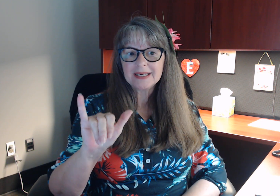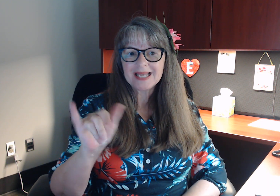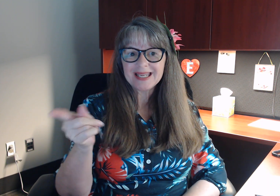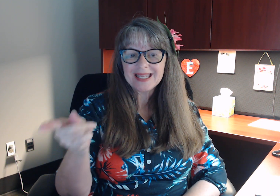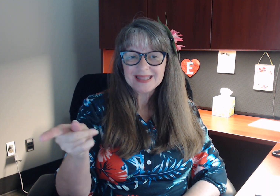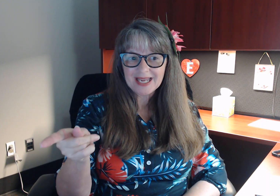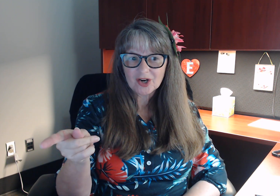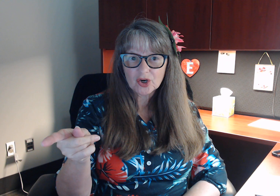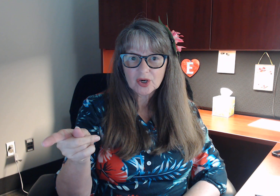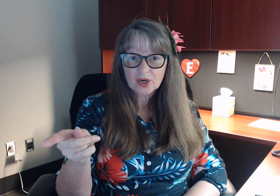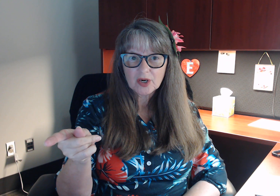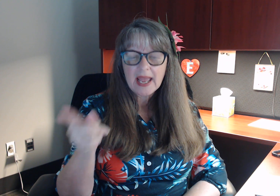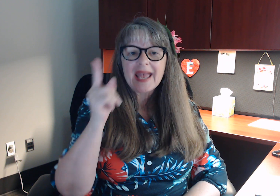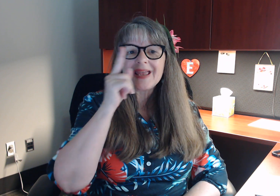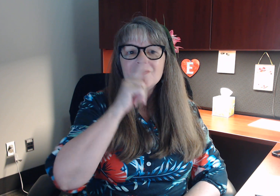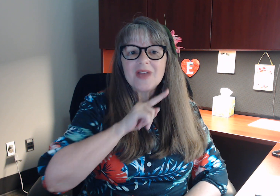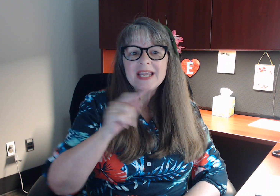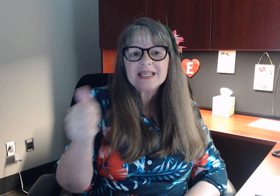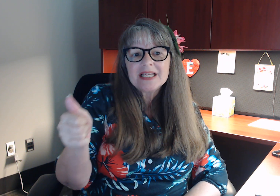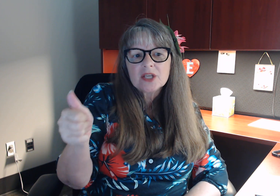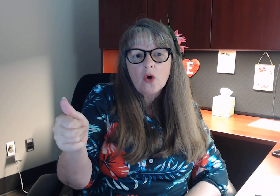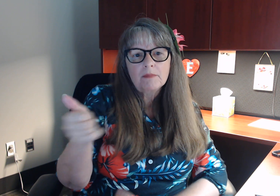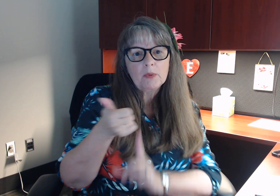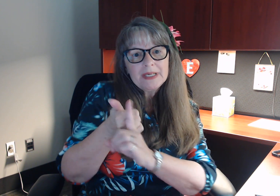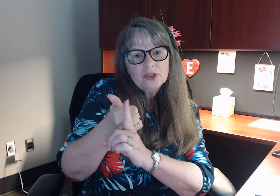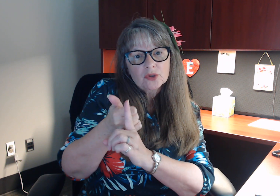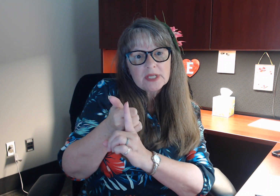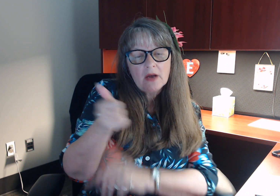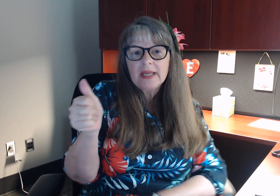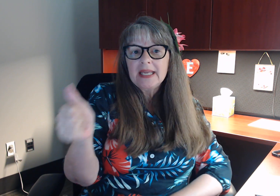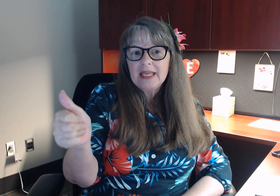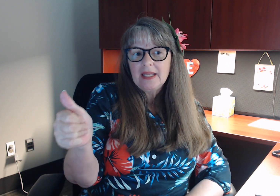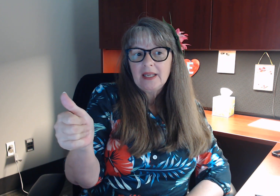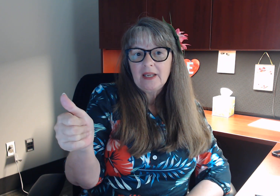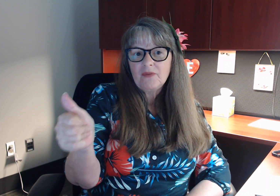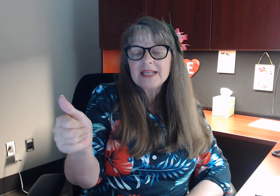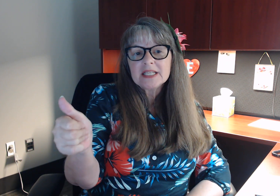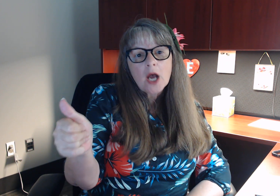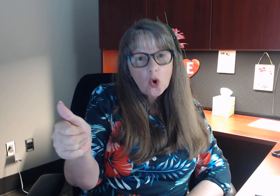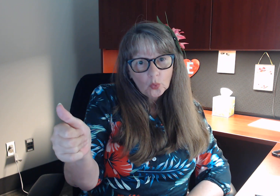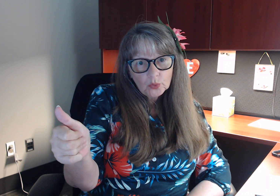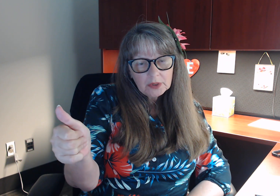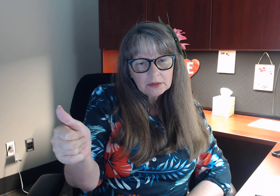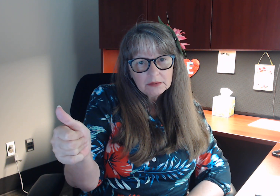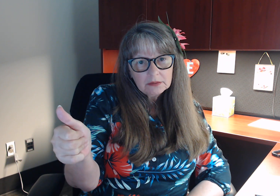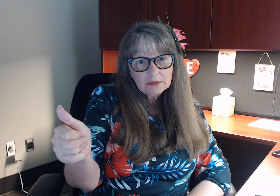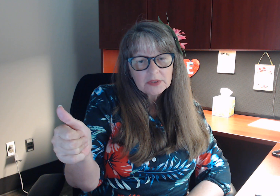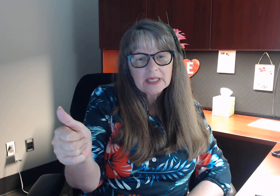Kentucky there. He faked his own. Remember we did yourself? He faked his own. See, instead